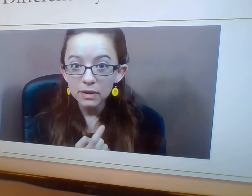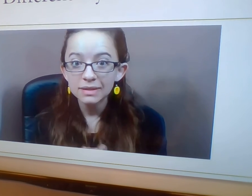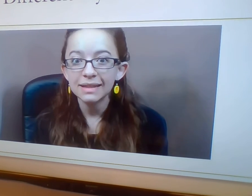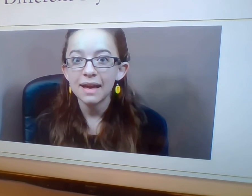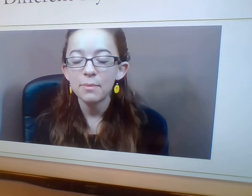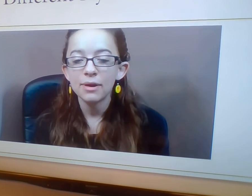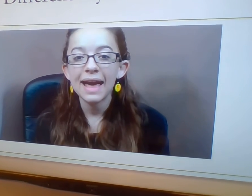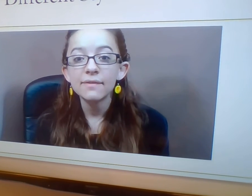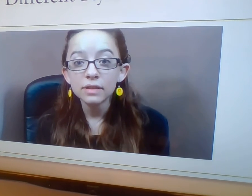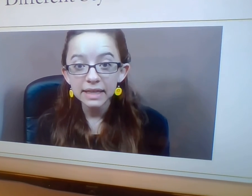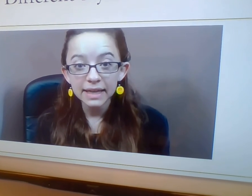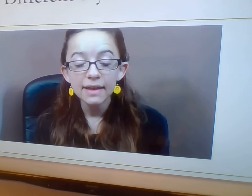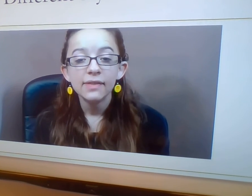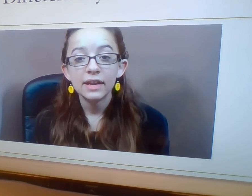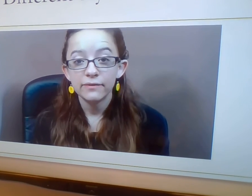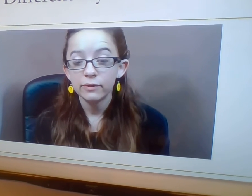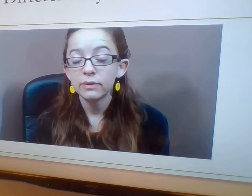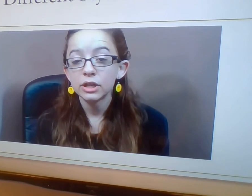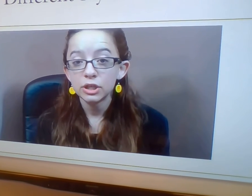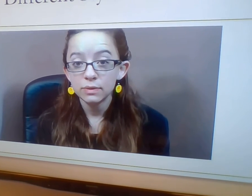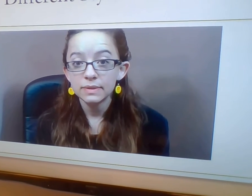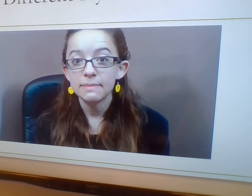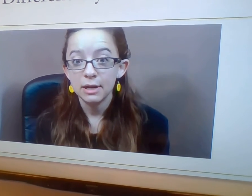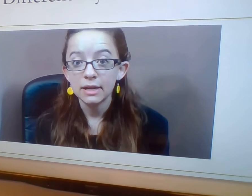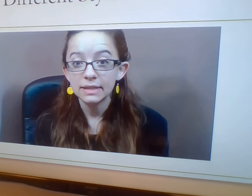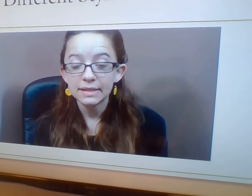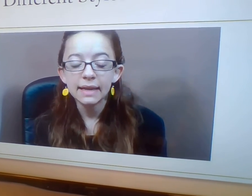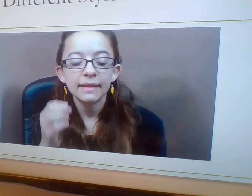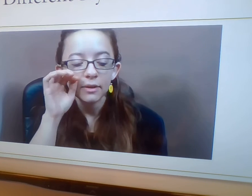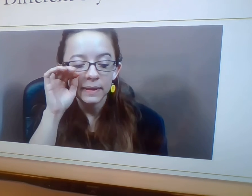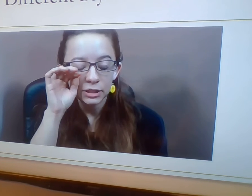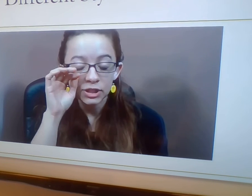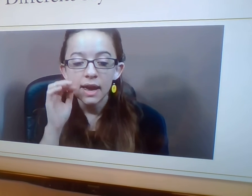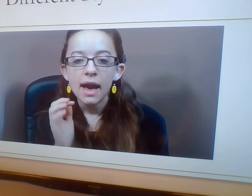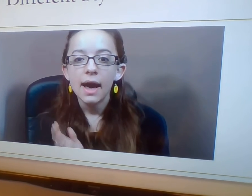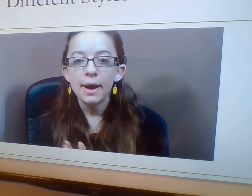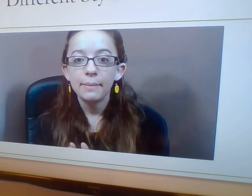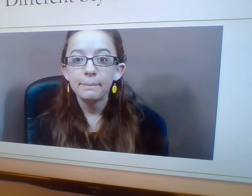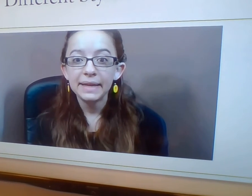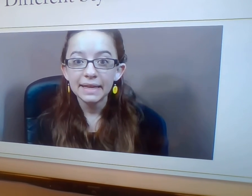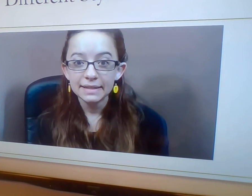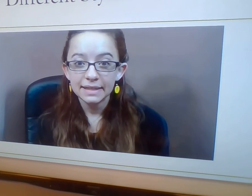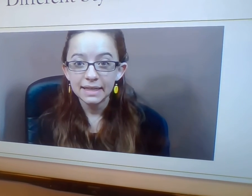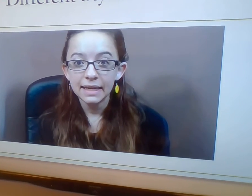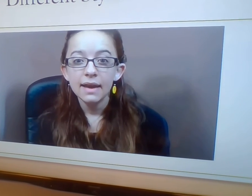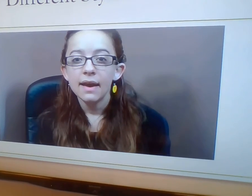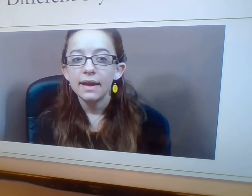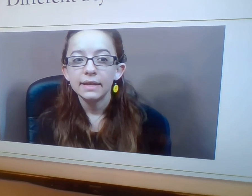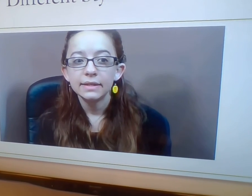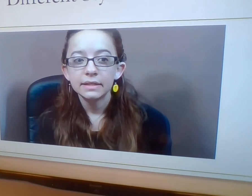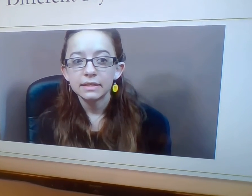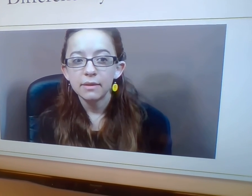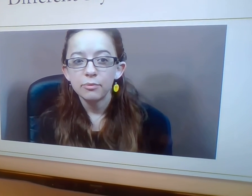words a lot more heavily than if we were going to use American Sign Language. PSE is